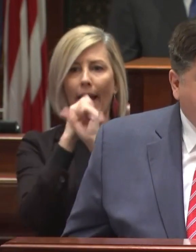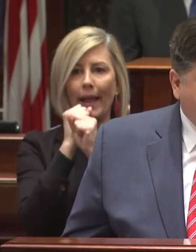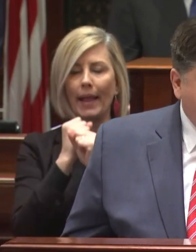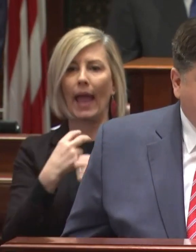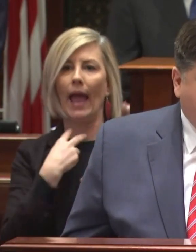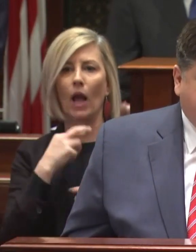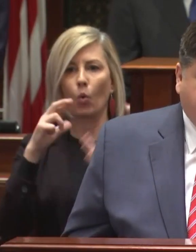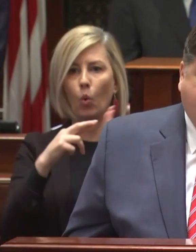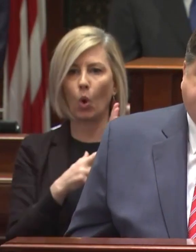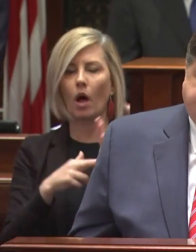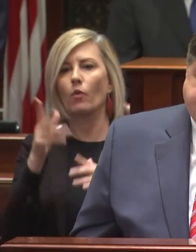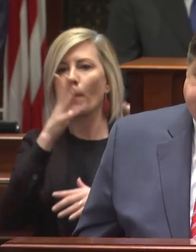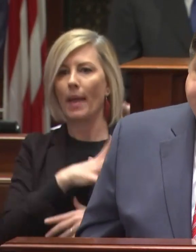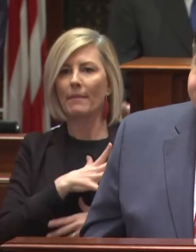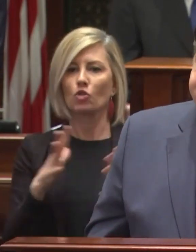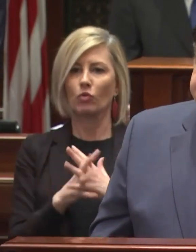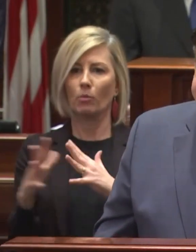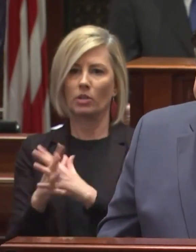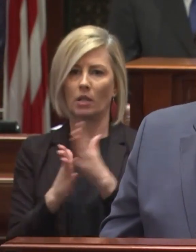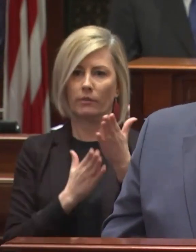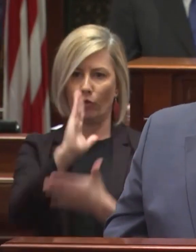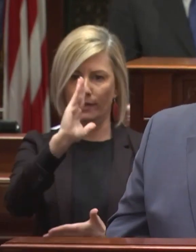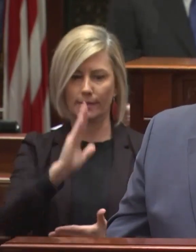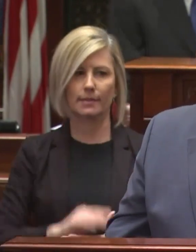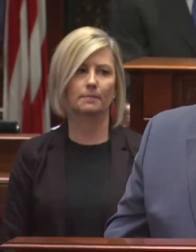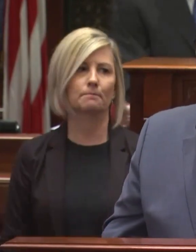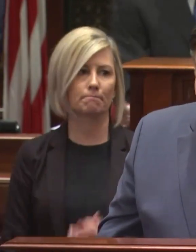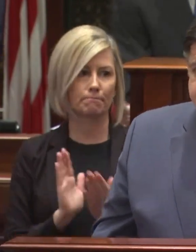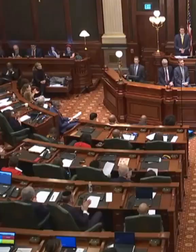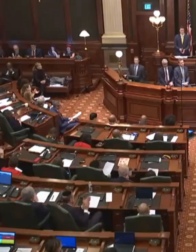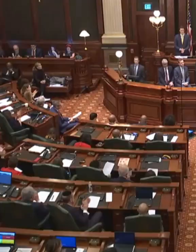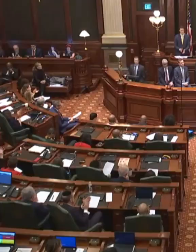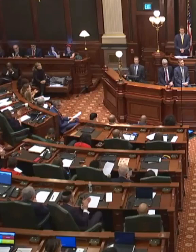on women's reproductive rights.